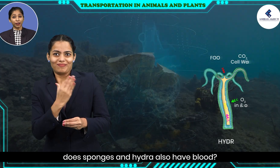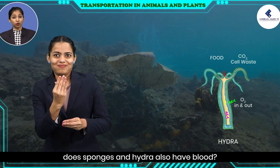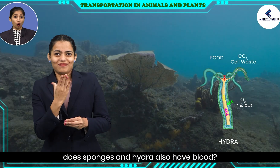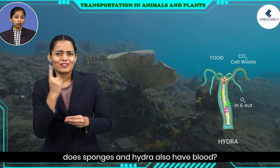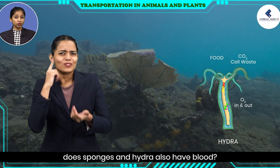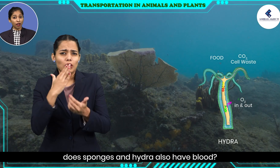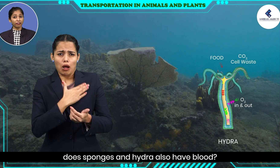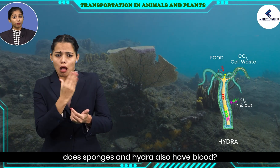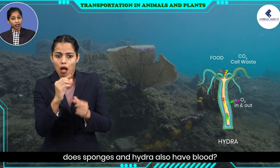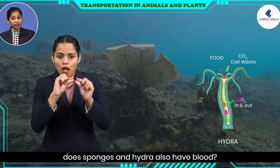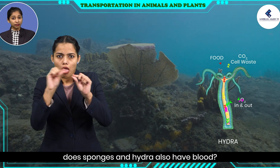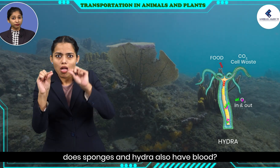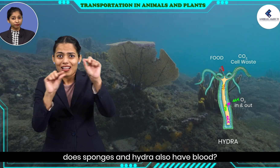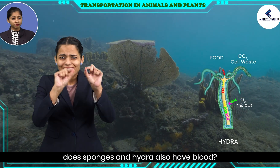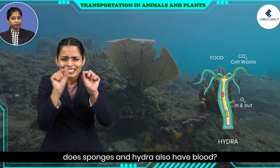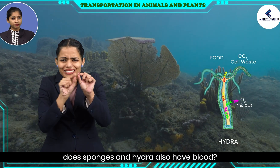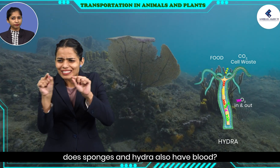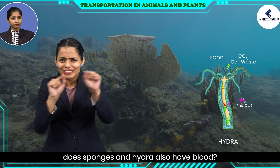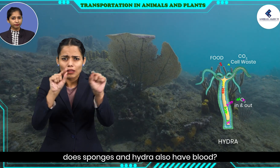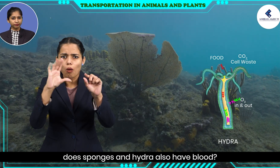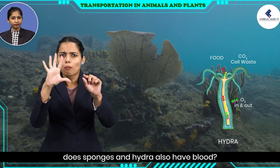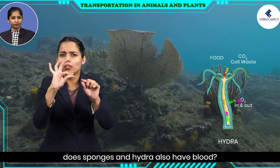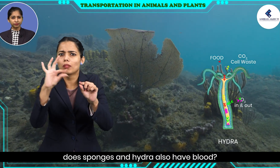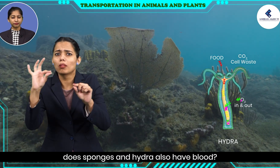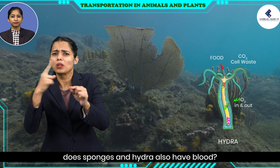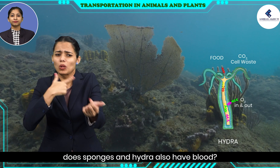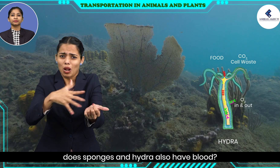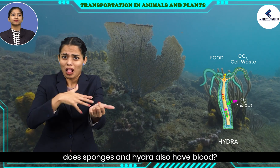and hydro also have blood?